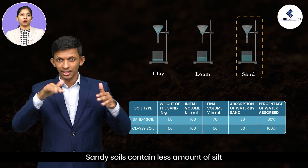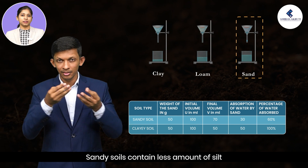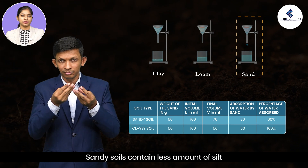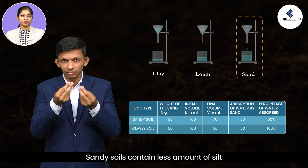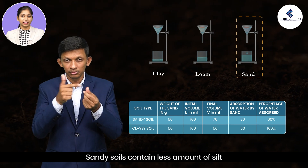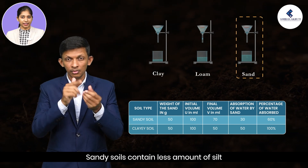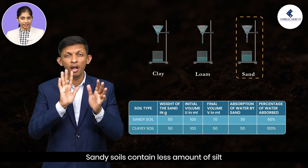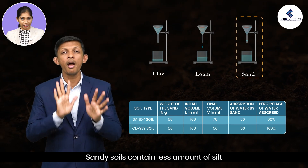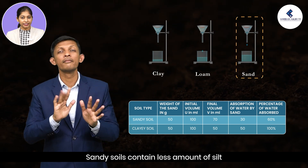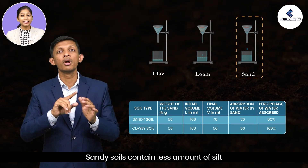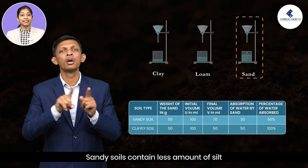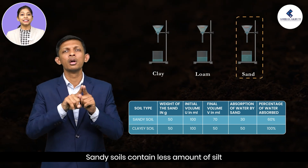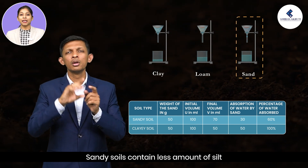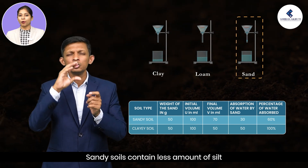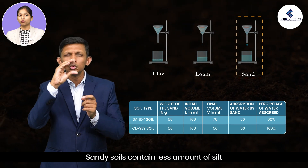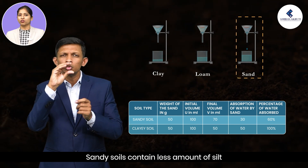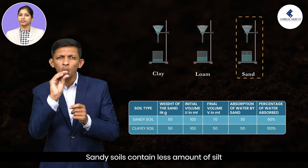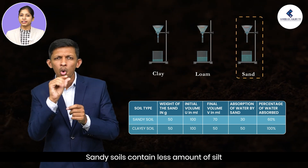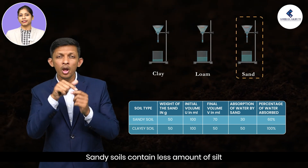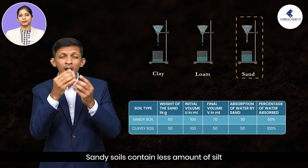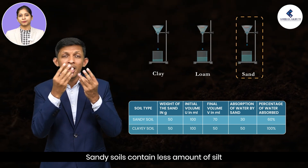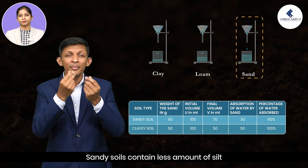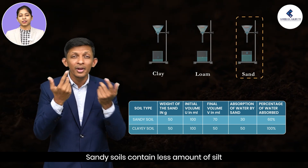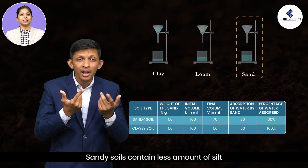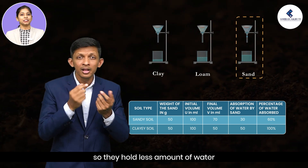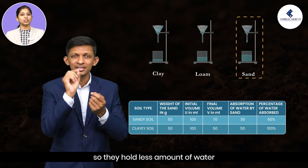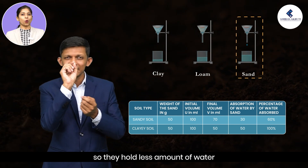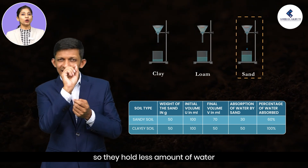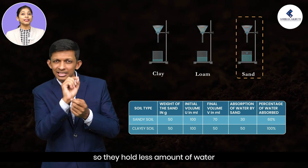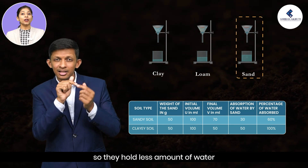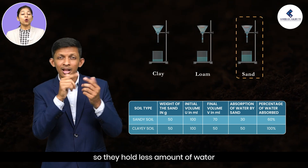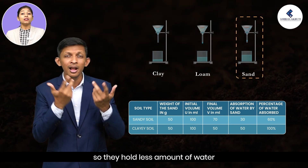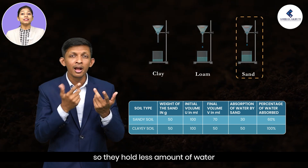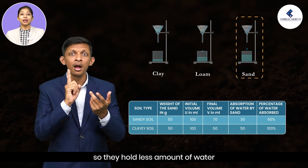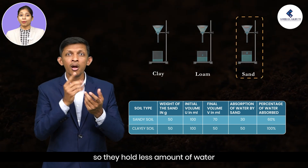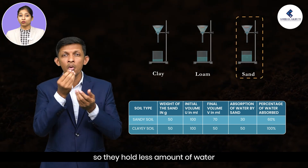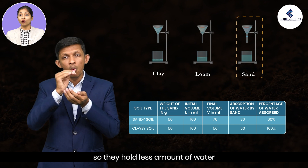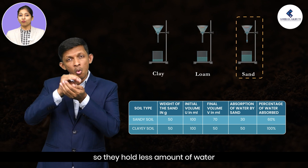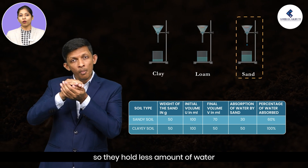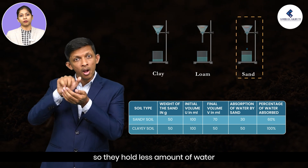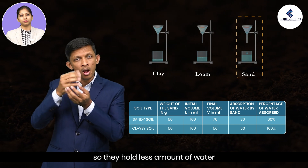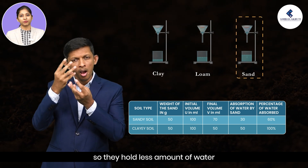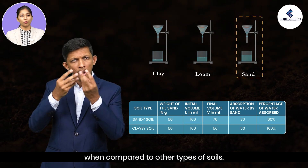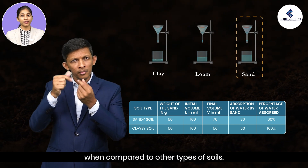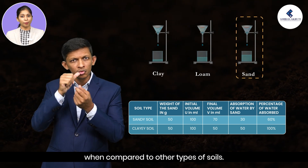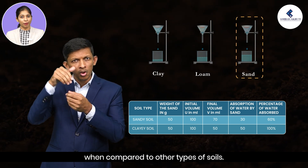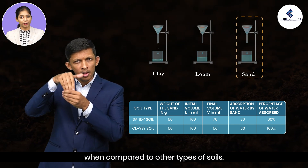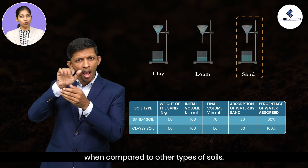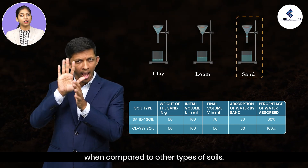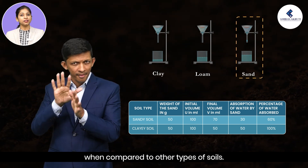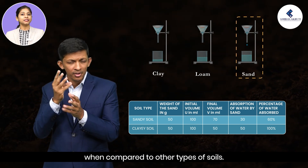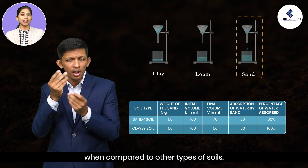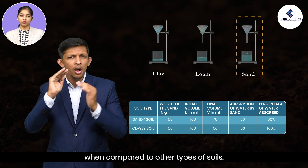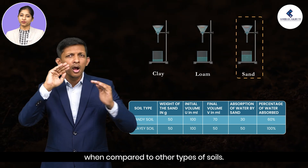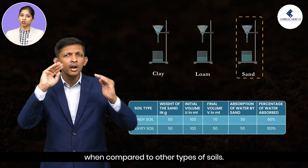Sandy soils contain less amount of silt, so they hold less amount of water when compared